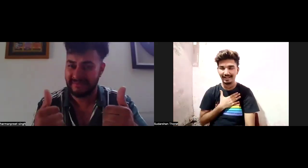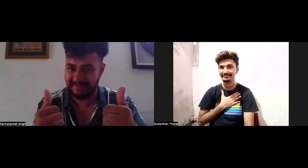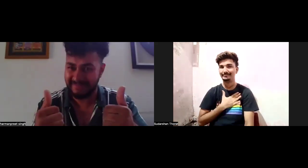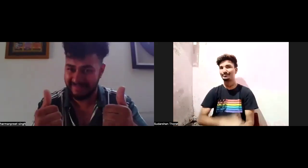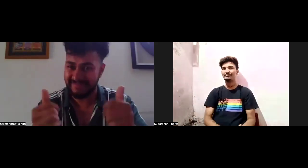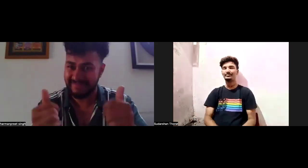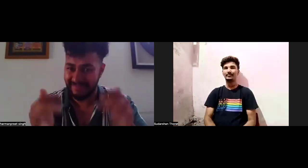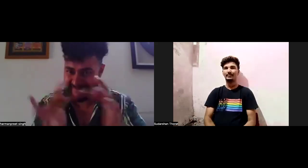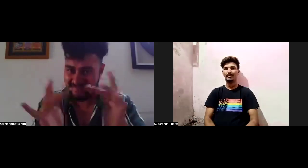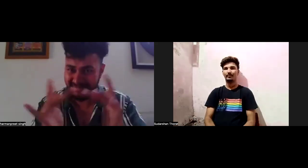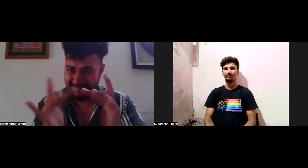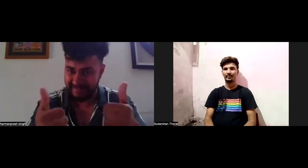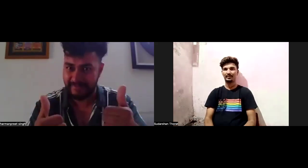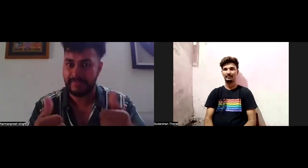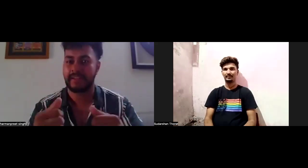Seems to be